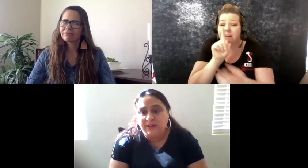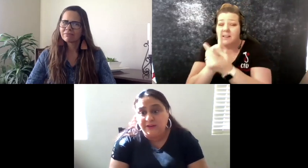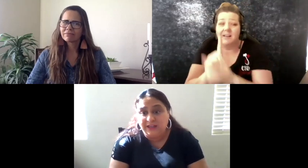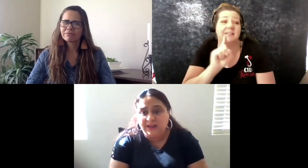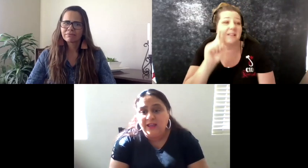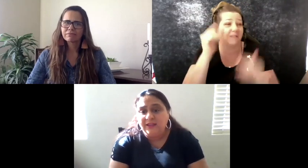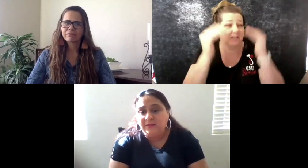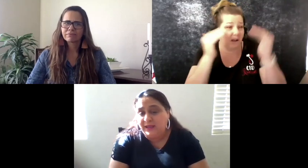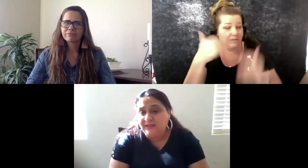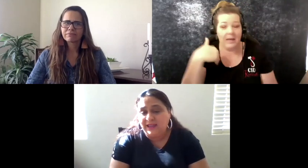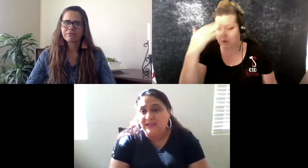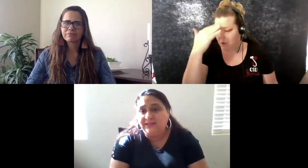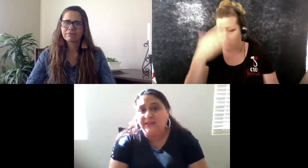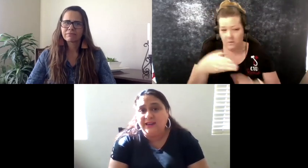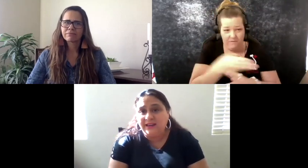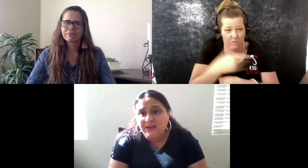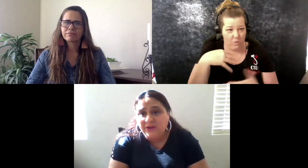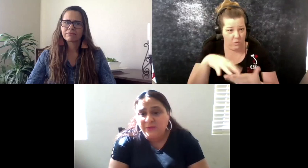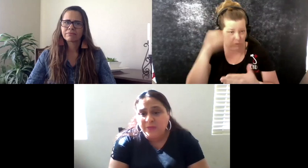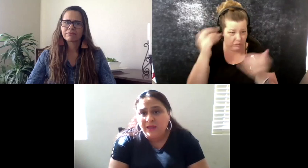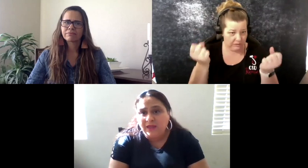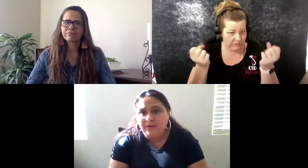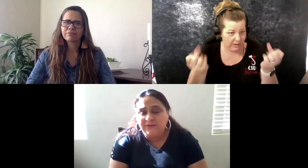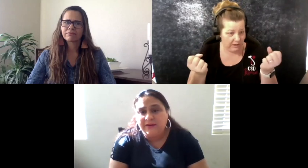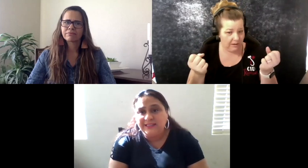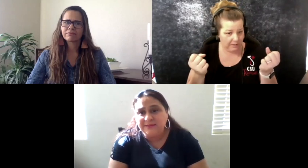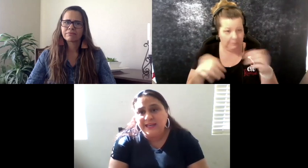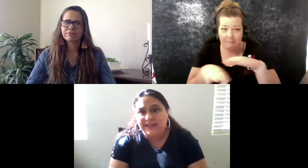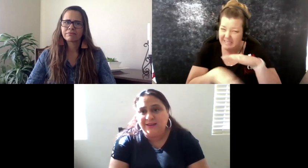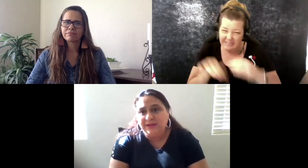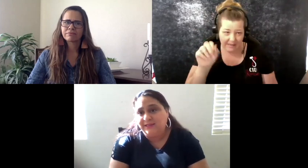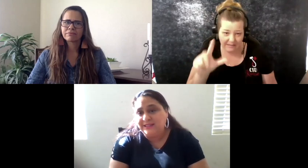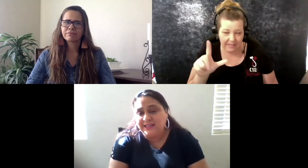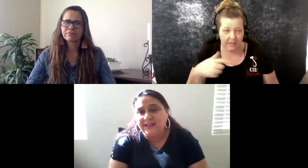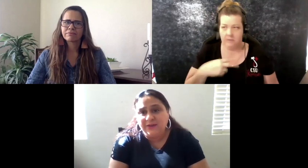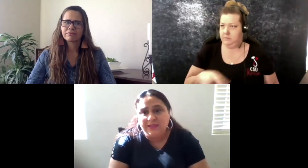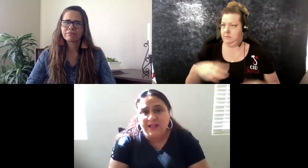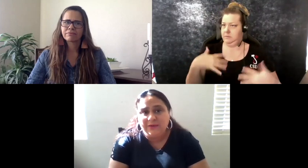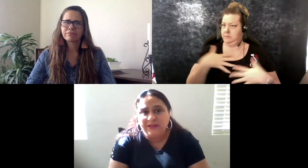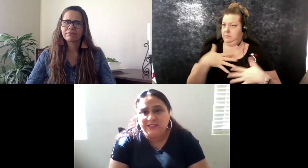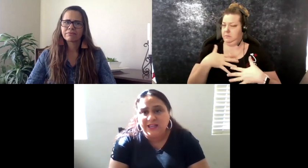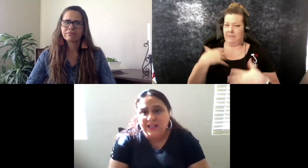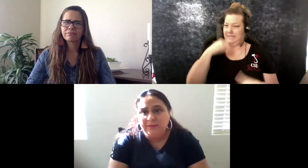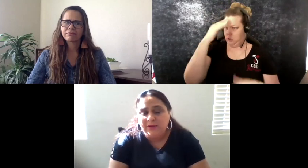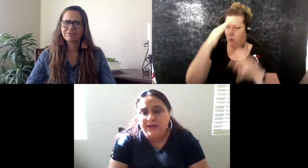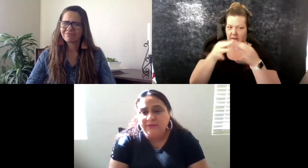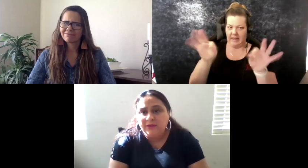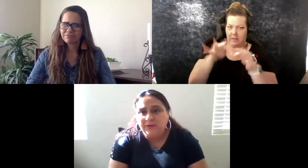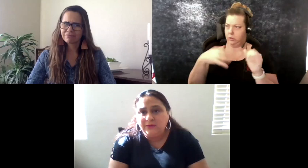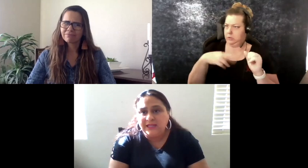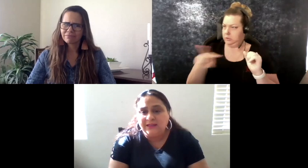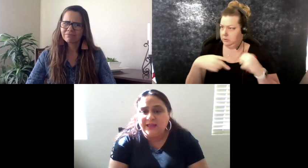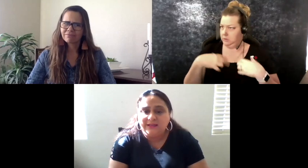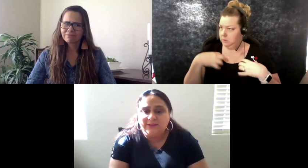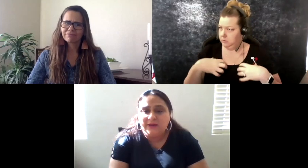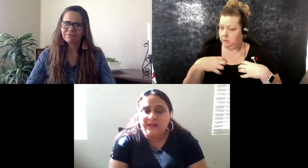to me learning the basic ASL that I know, it was very intimidating because I didn't know the language. But you have